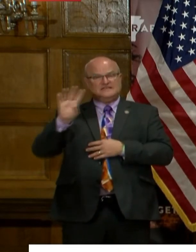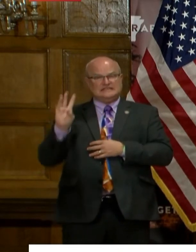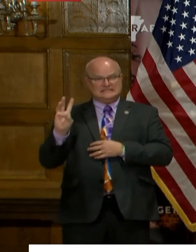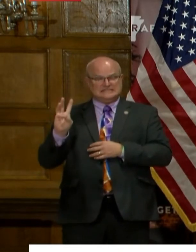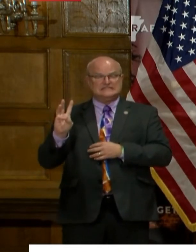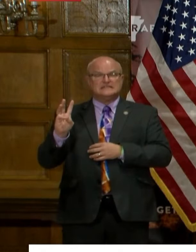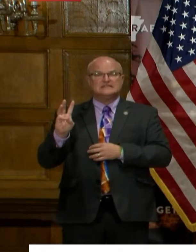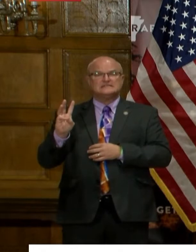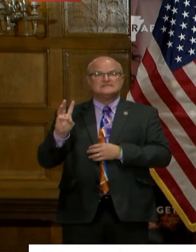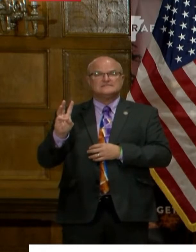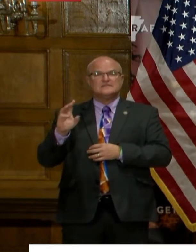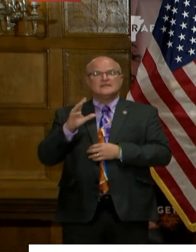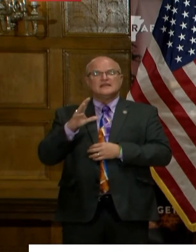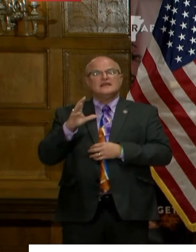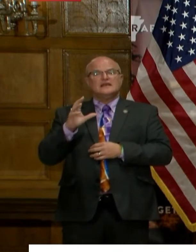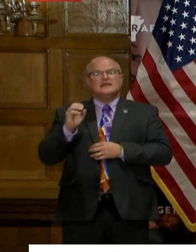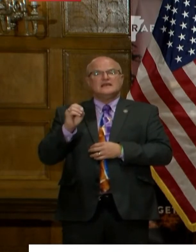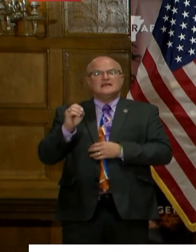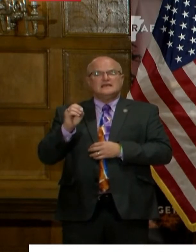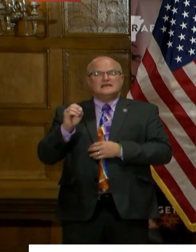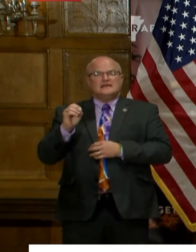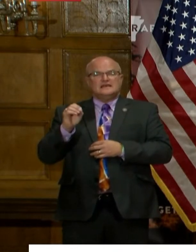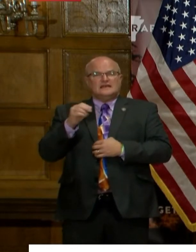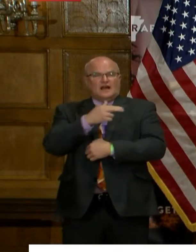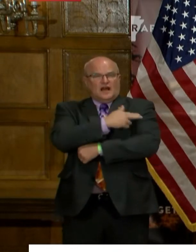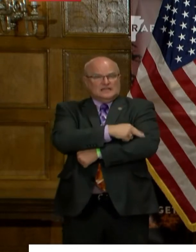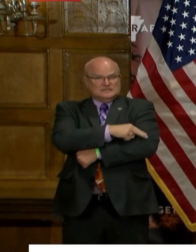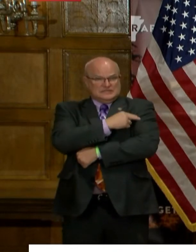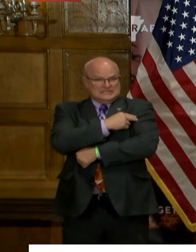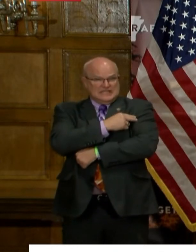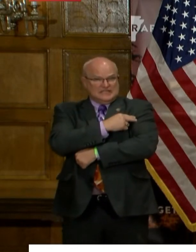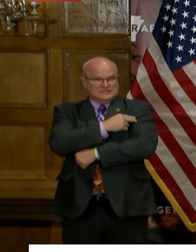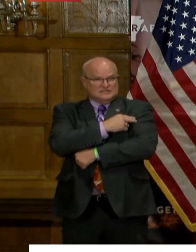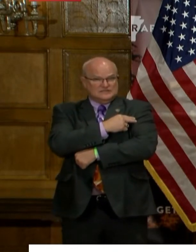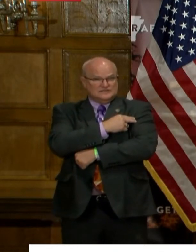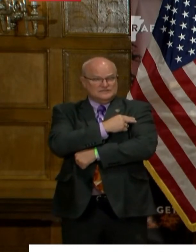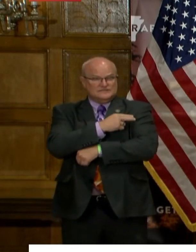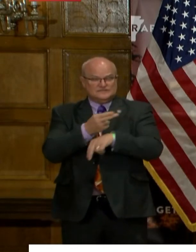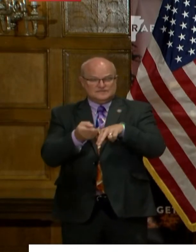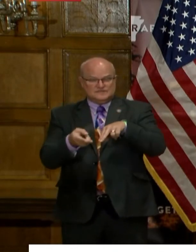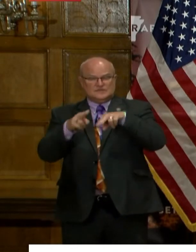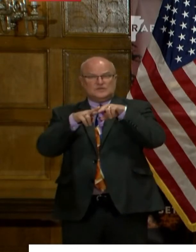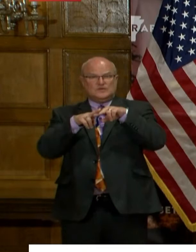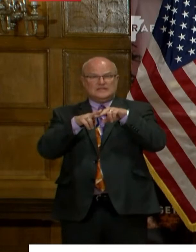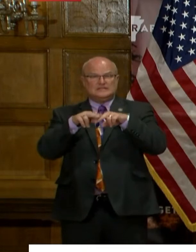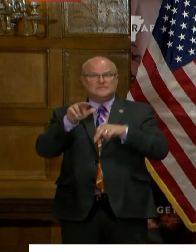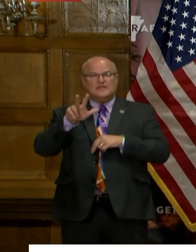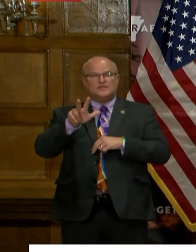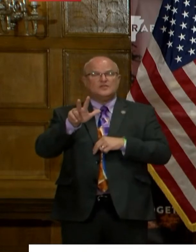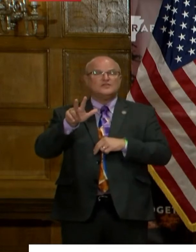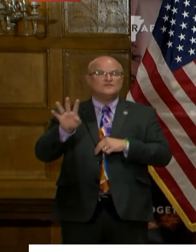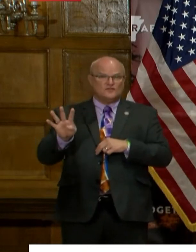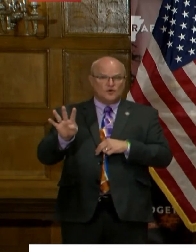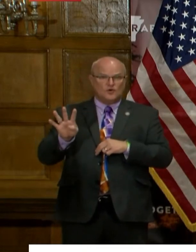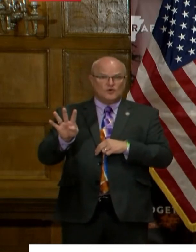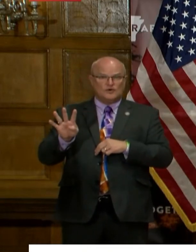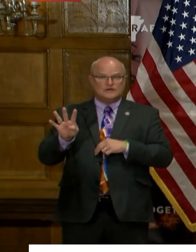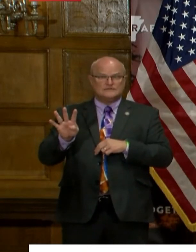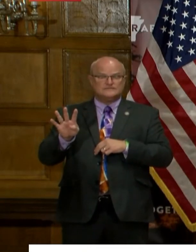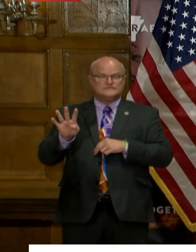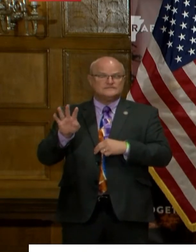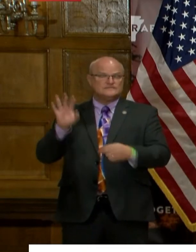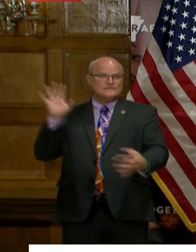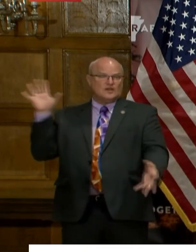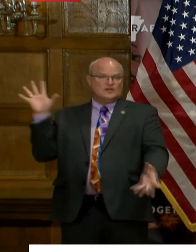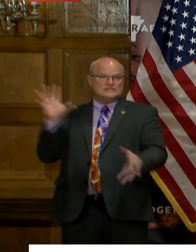16,576. And the hospitalizations have increased by 34. That brings